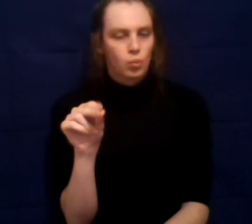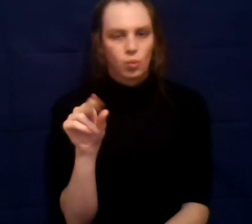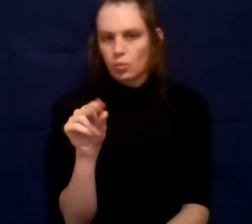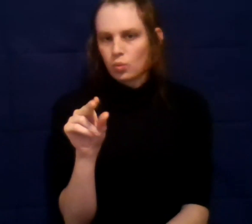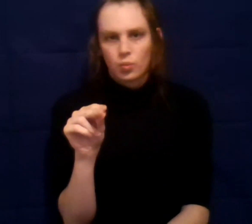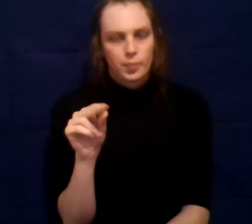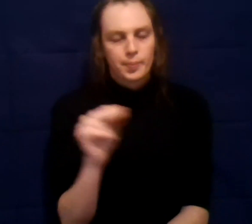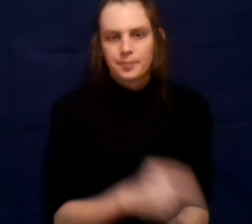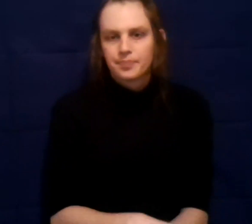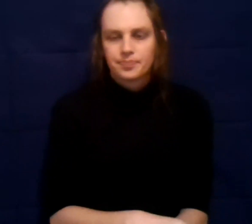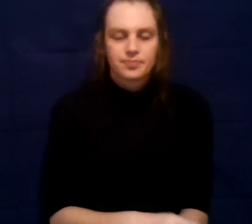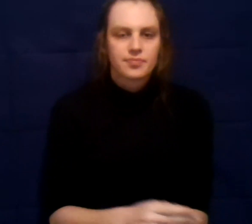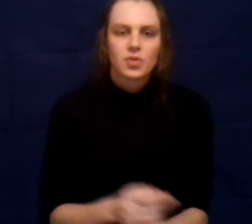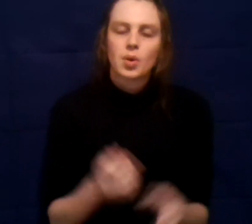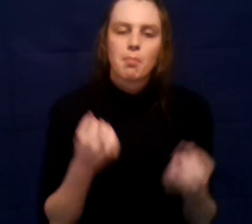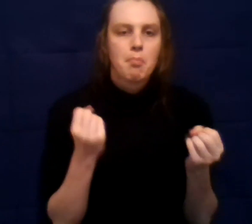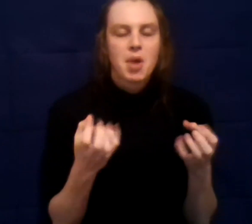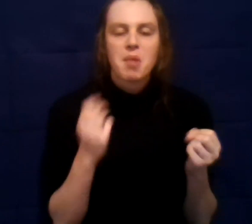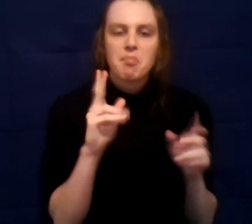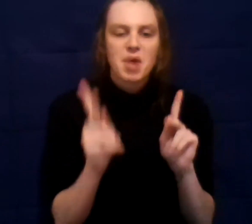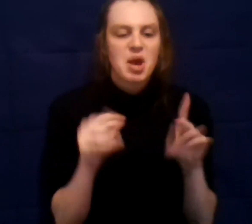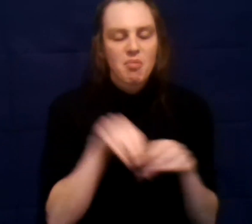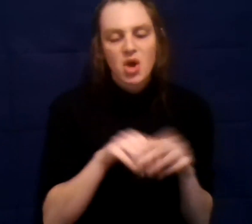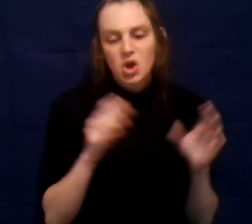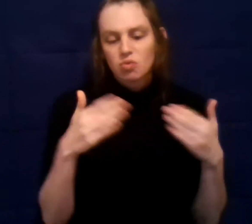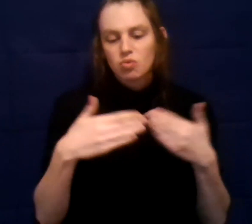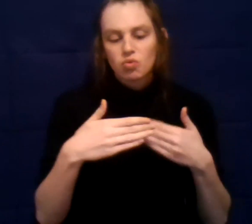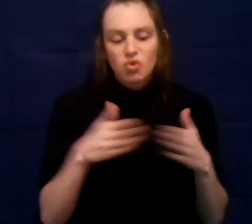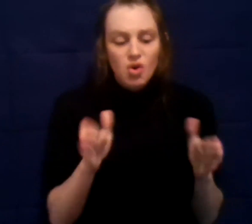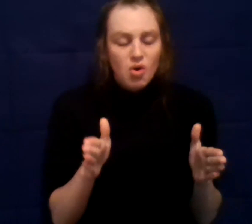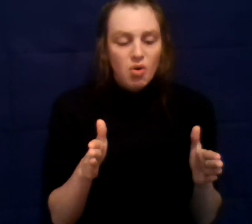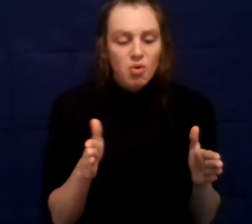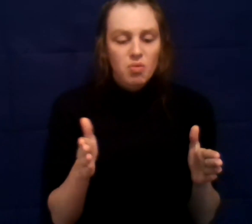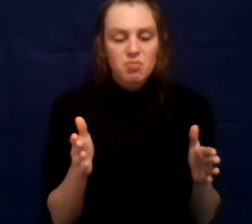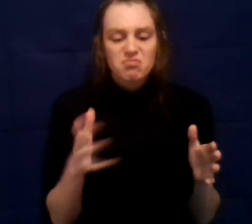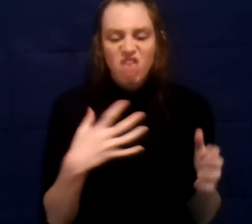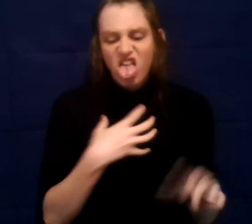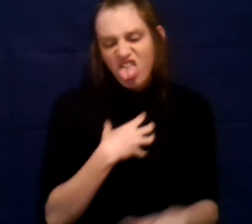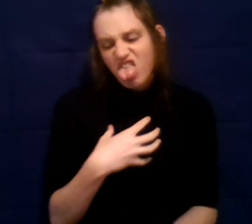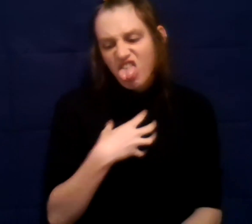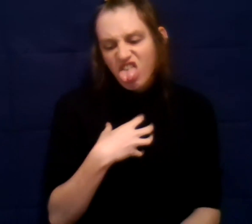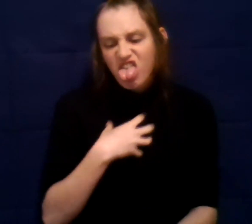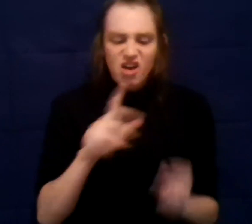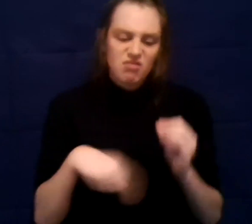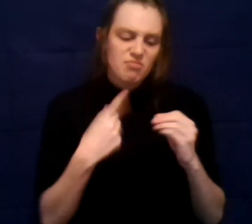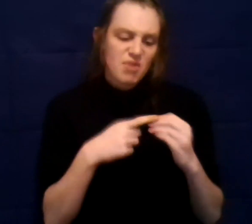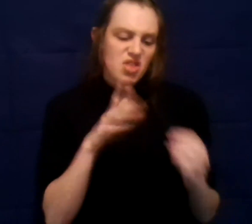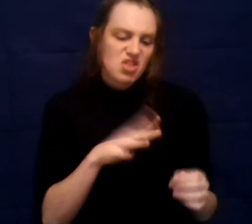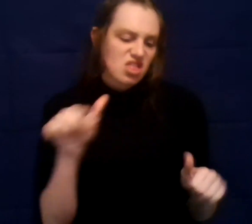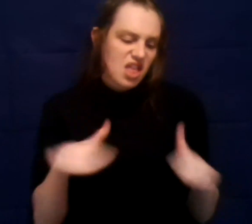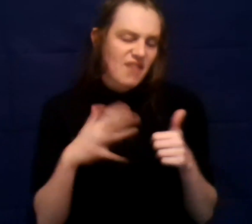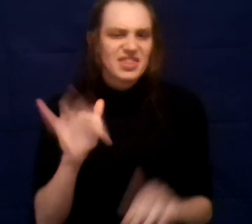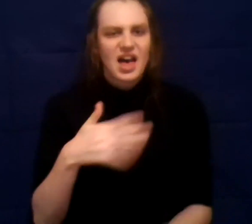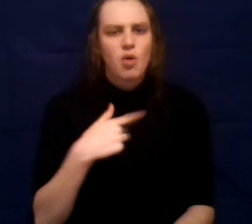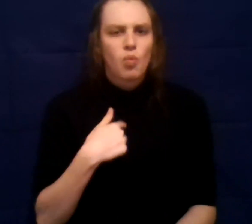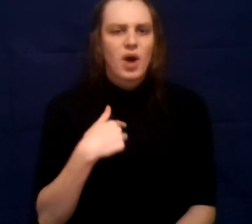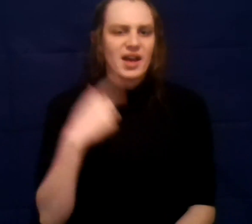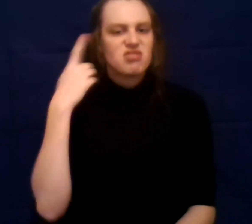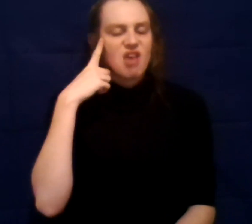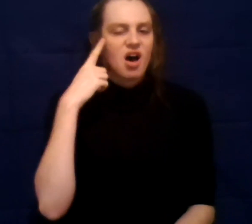that it was a bunch of people in a room who just complained about their life. Like that's what I thought it was.